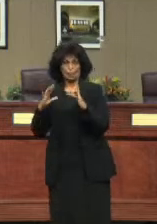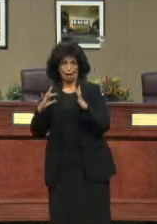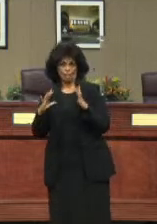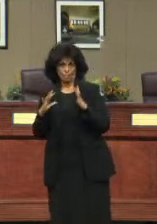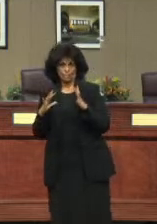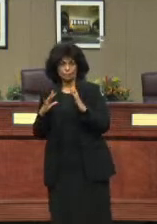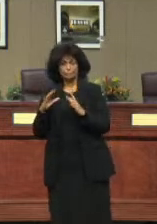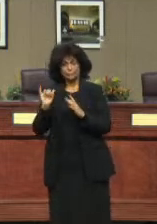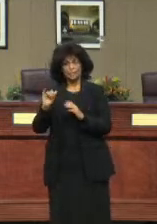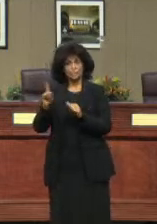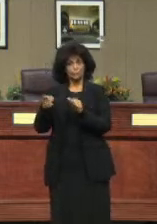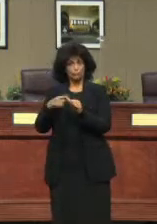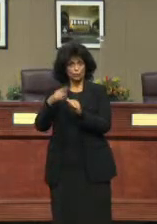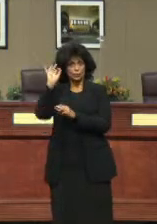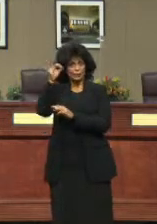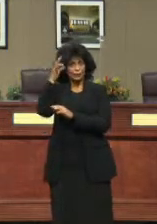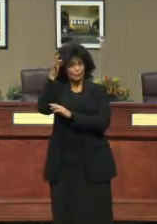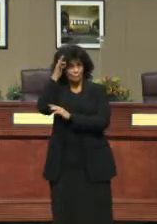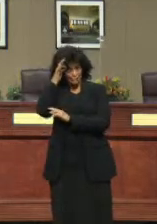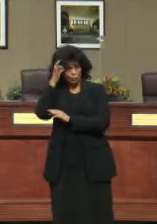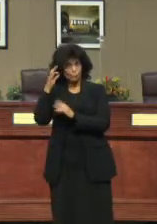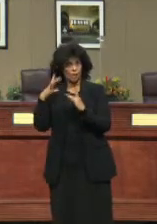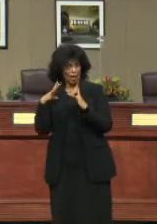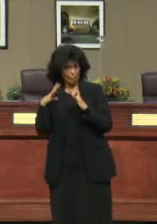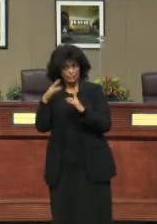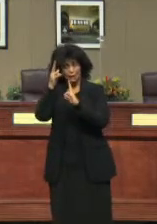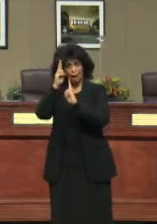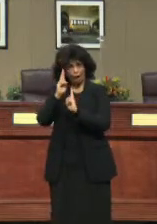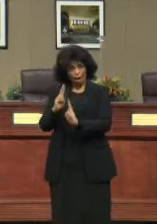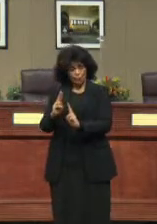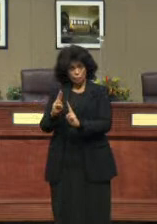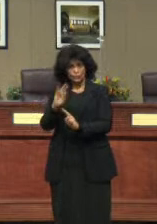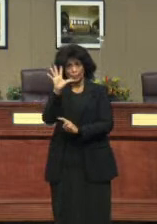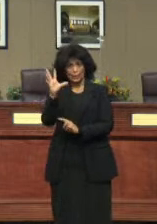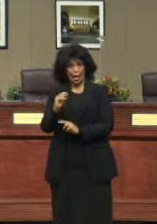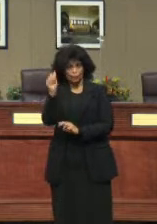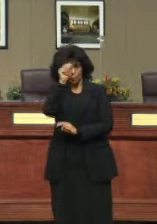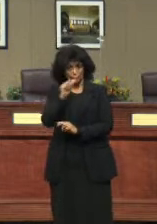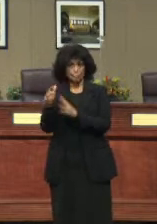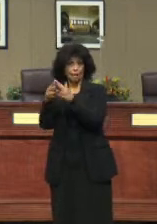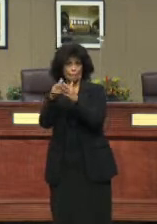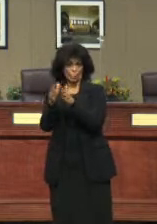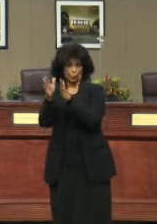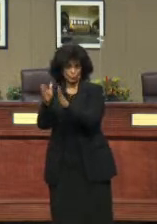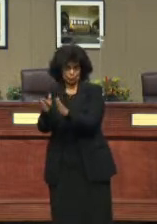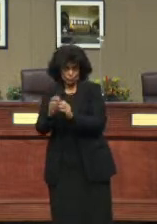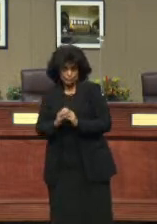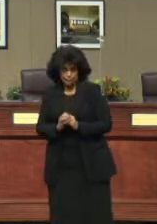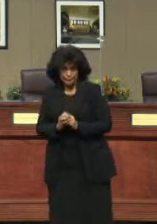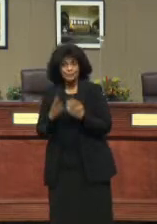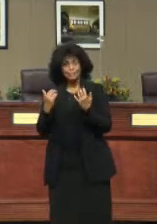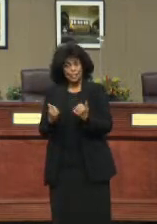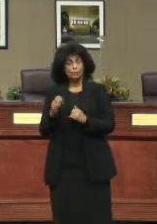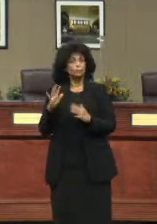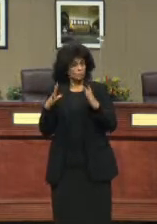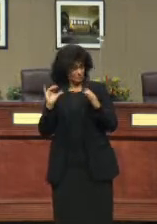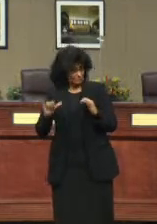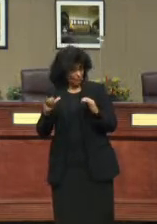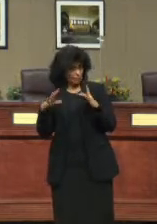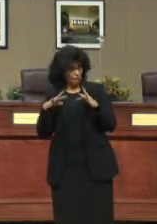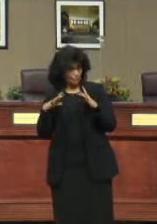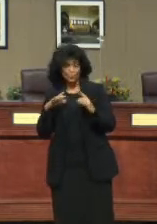federal holiday honoring an African American. While the holiday always falls on the third Monday of